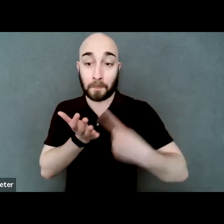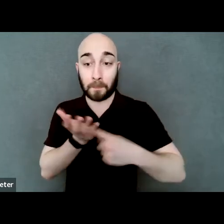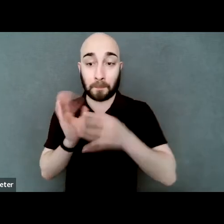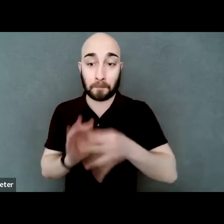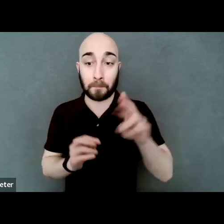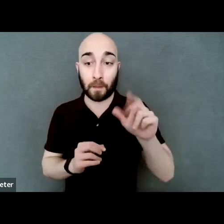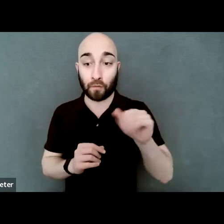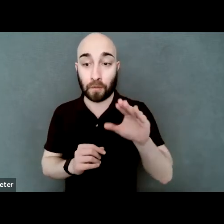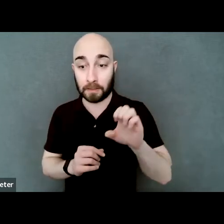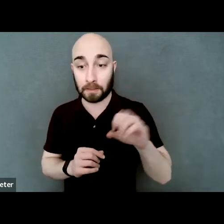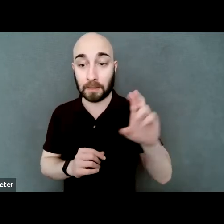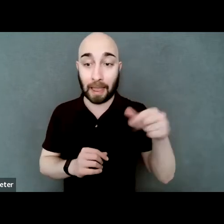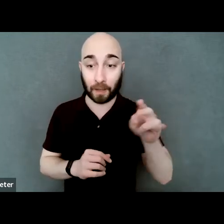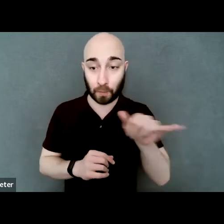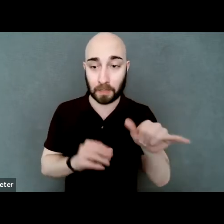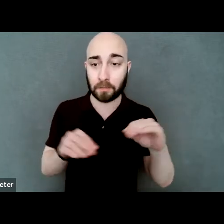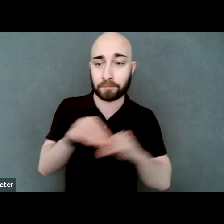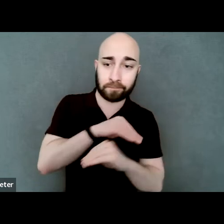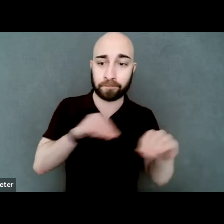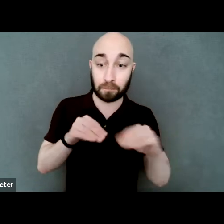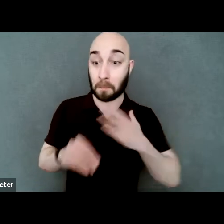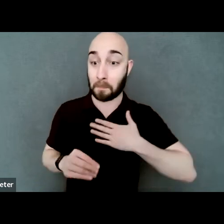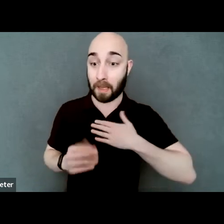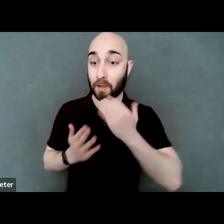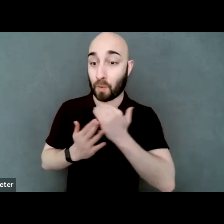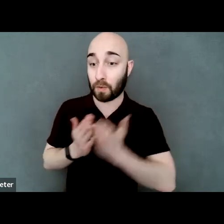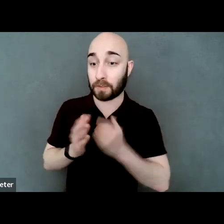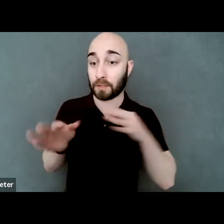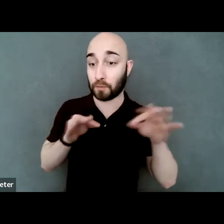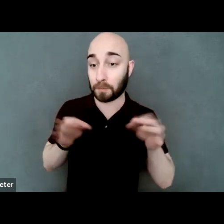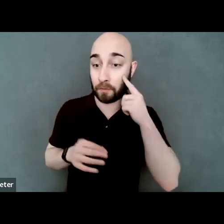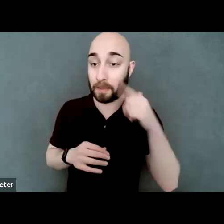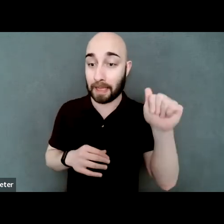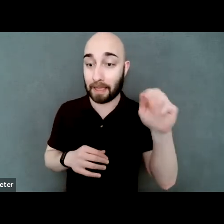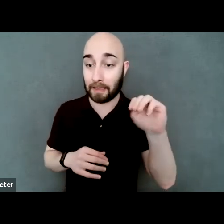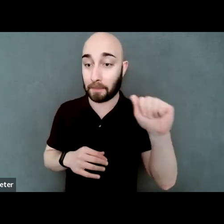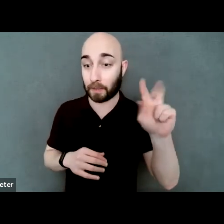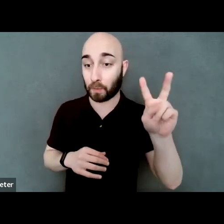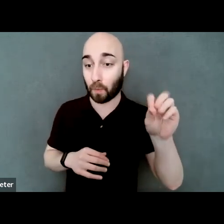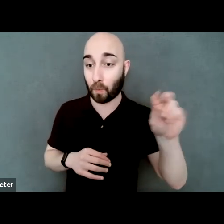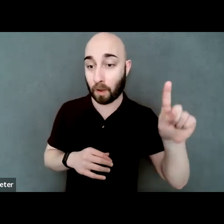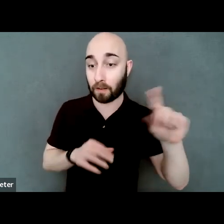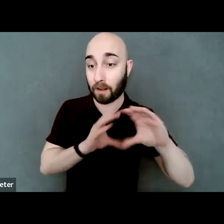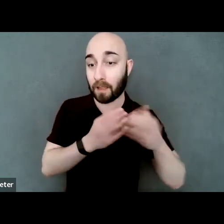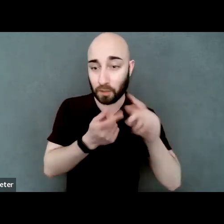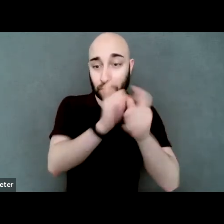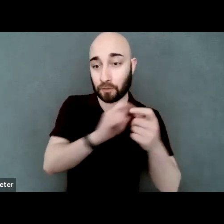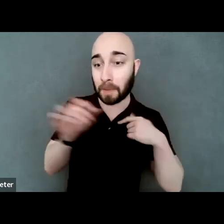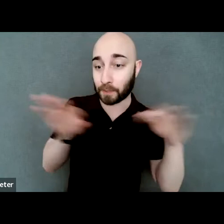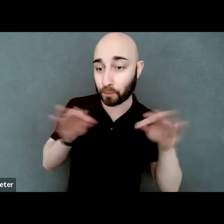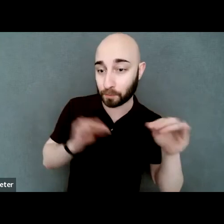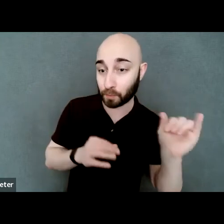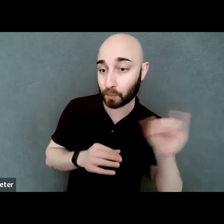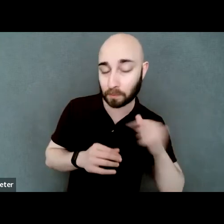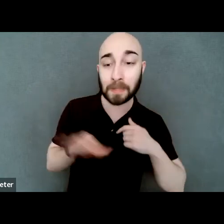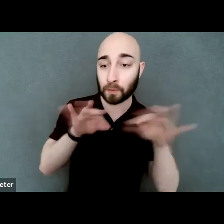has informed a rewording of my course description for my AME 201 class. And my description is now